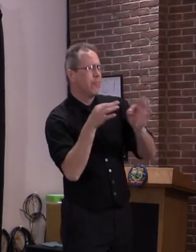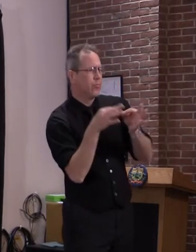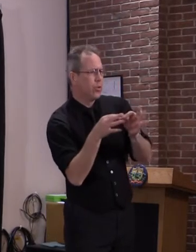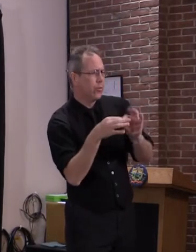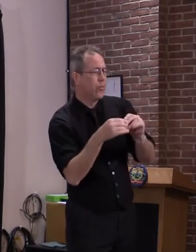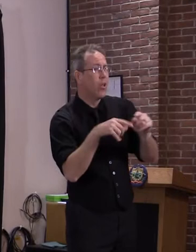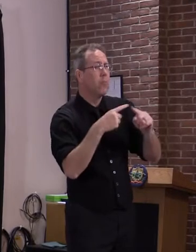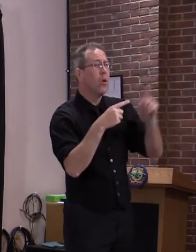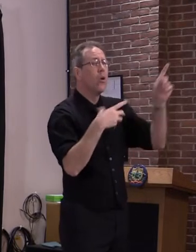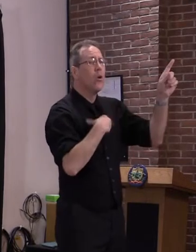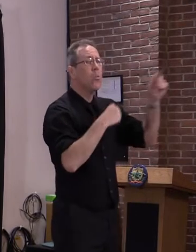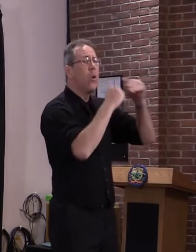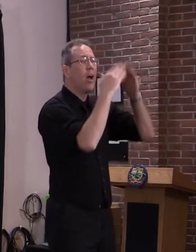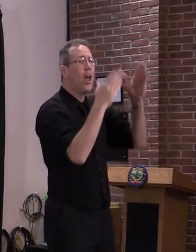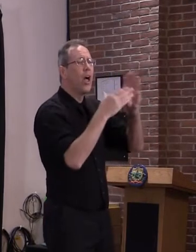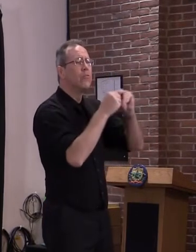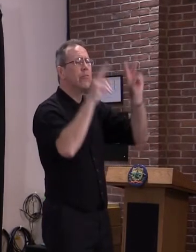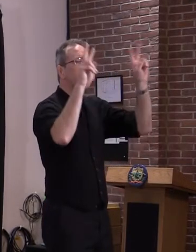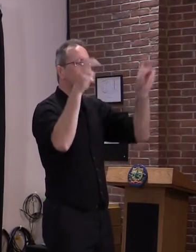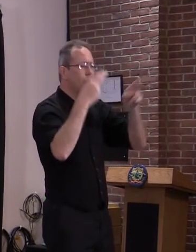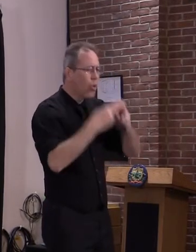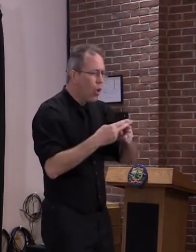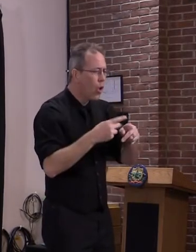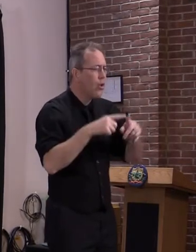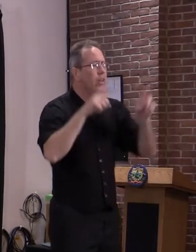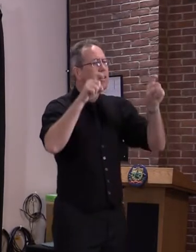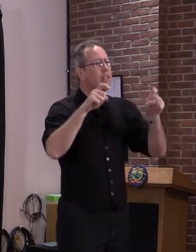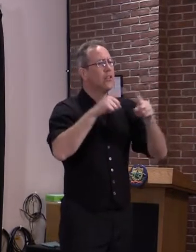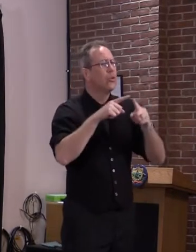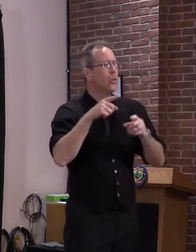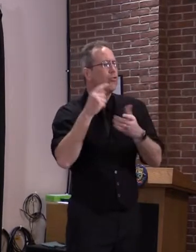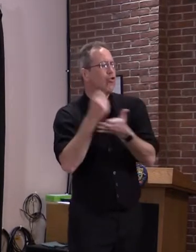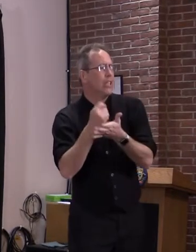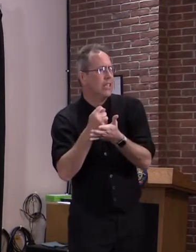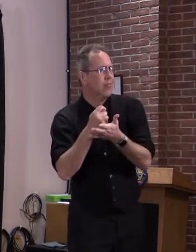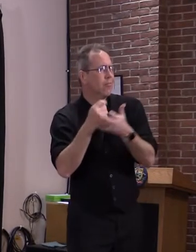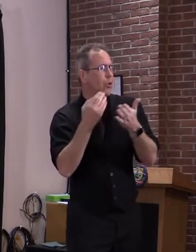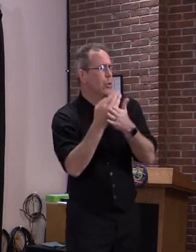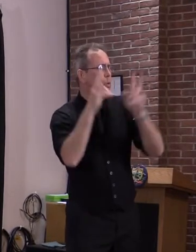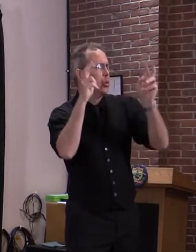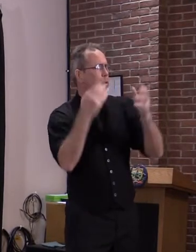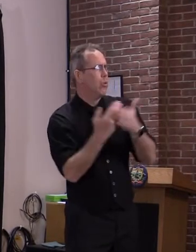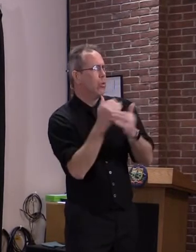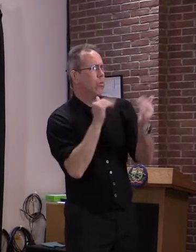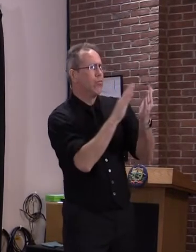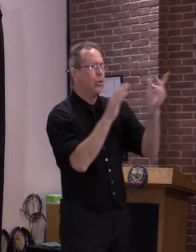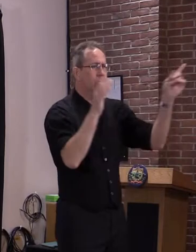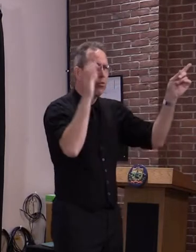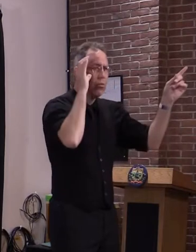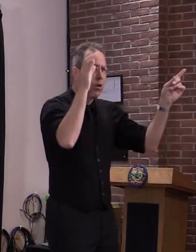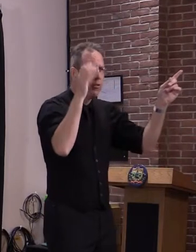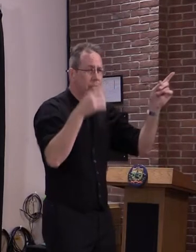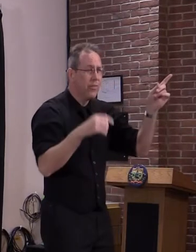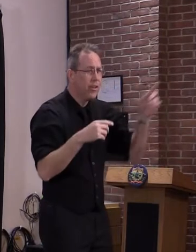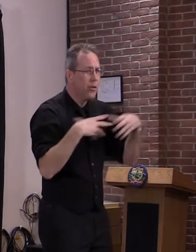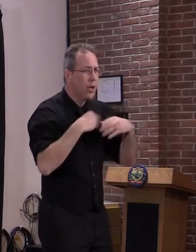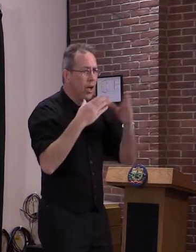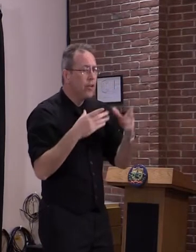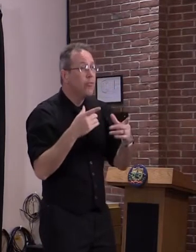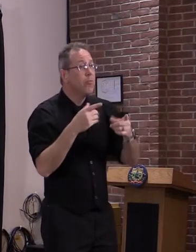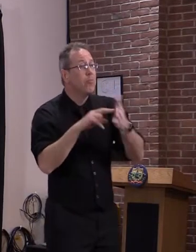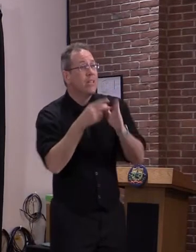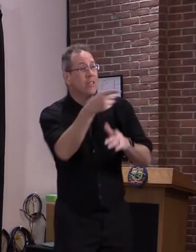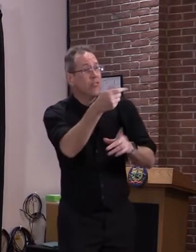like. People will be able to get tested, and if they are positive and treatments are appropriate for them, they would